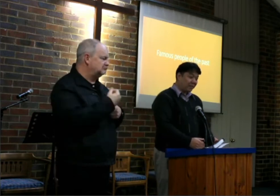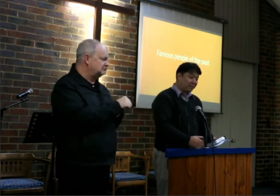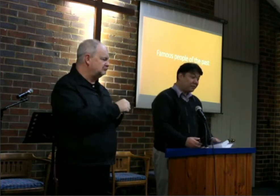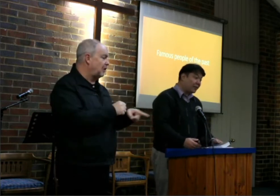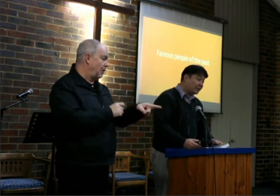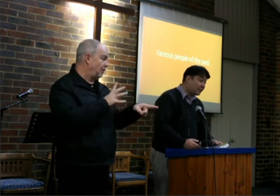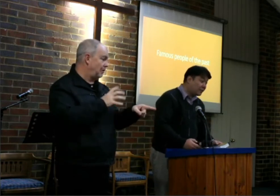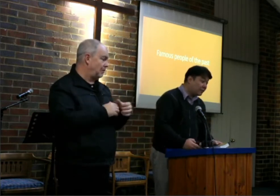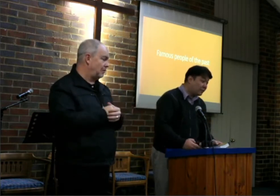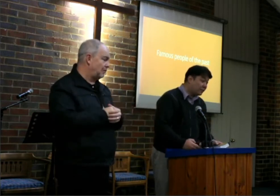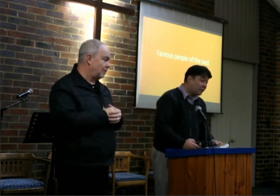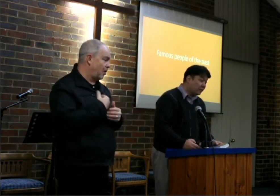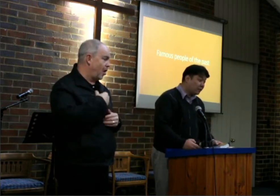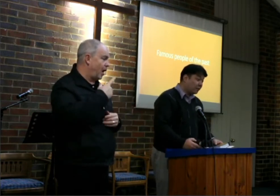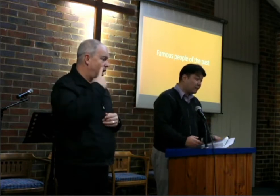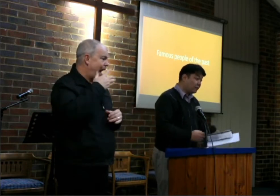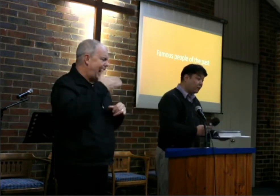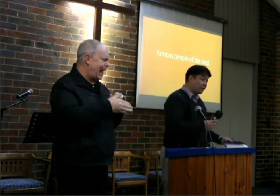No? Yes?